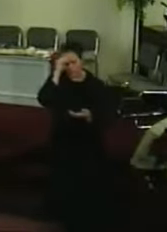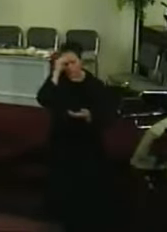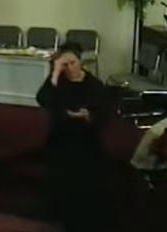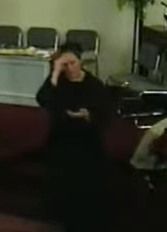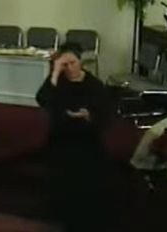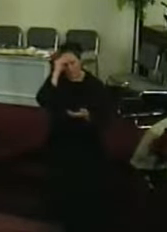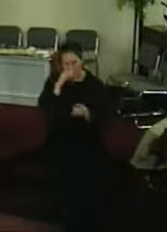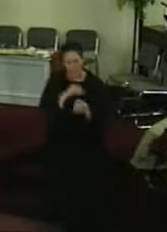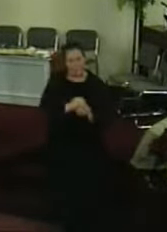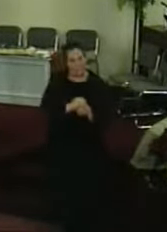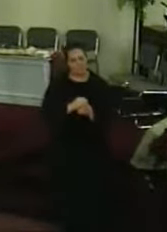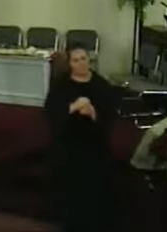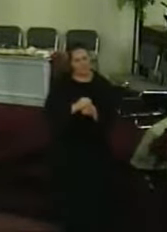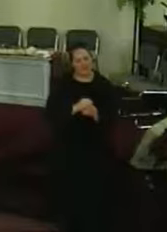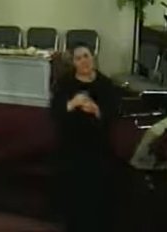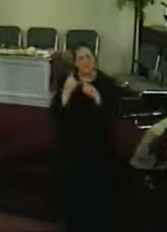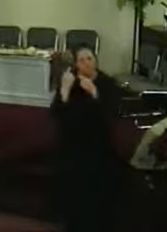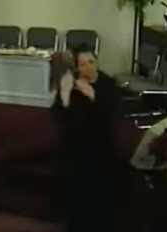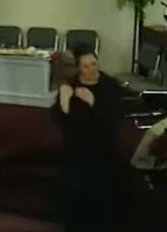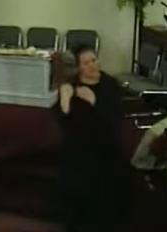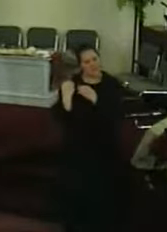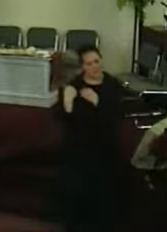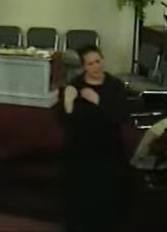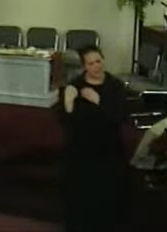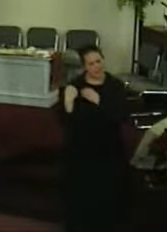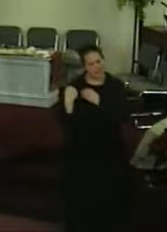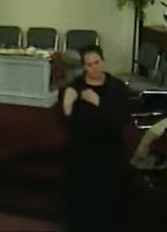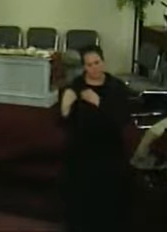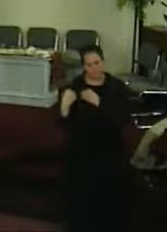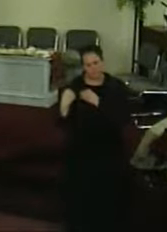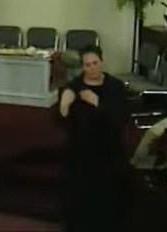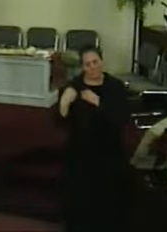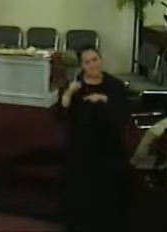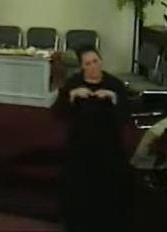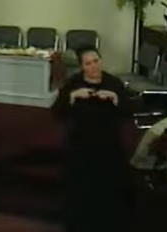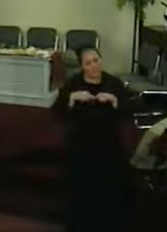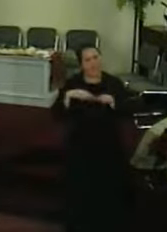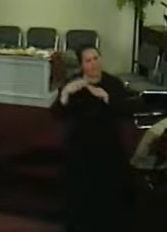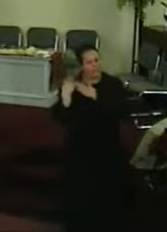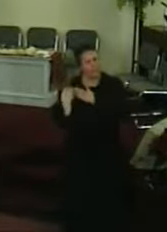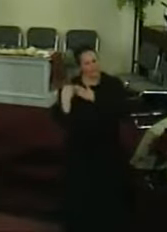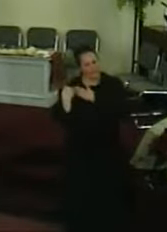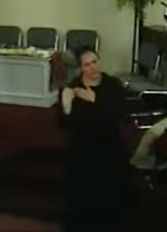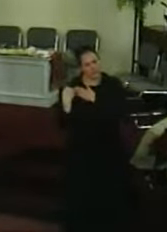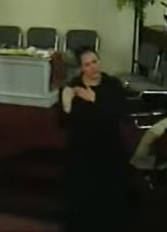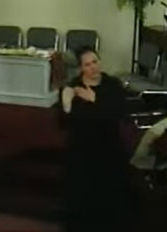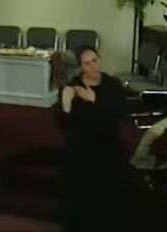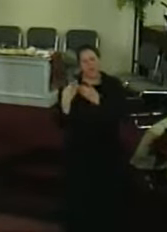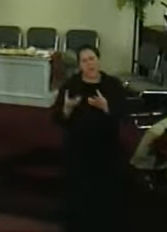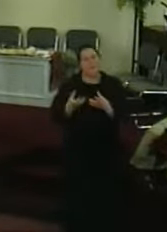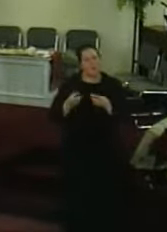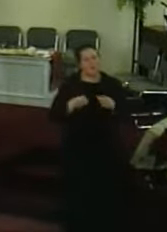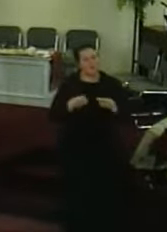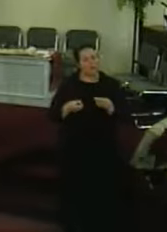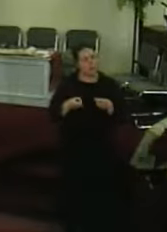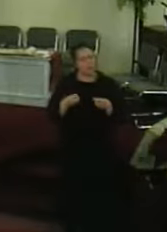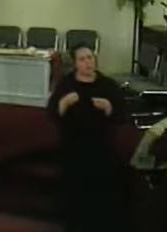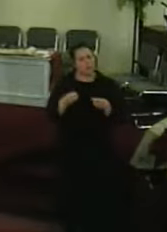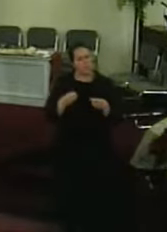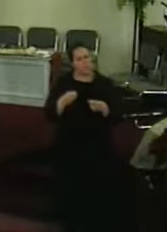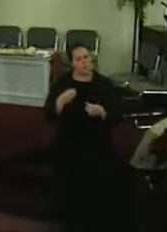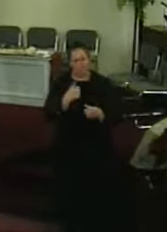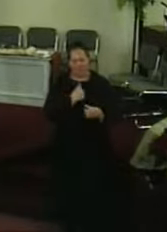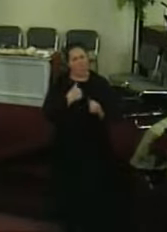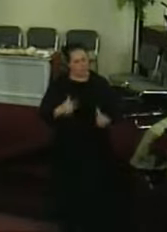mentality, when you insist, I've got to keep control in my life, I've got to have all my problems